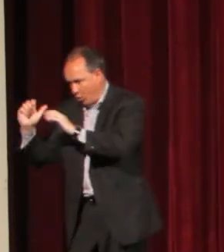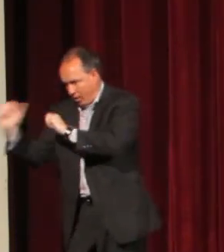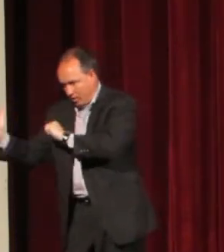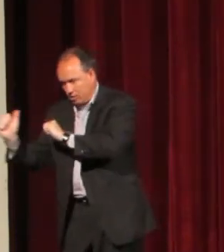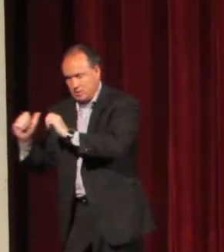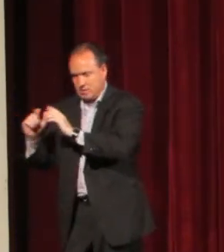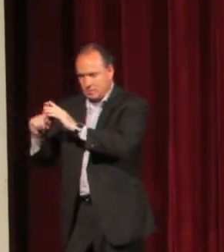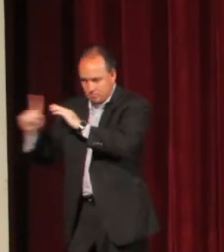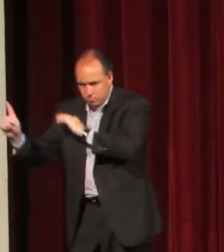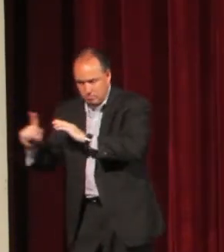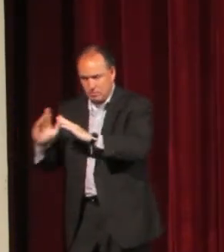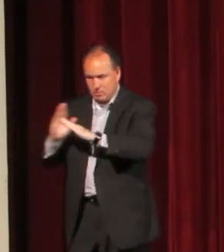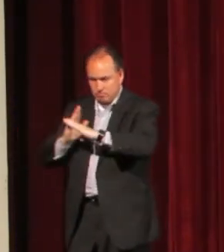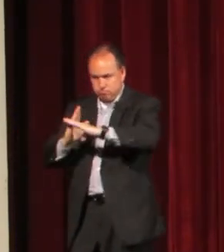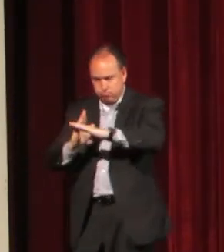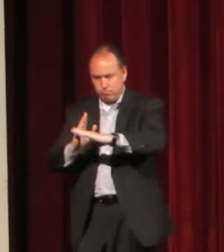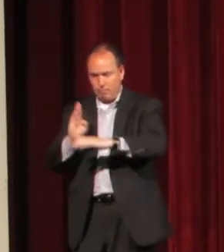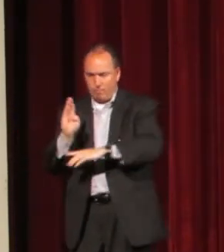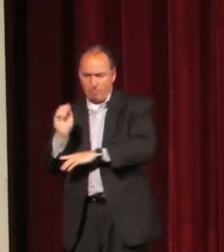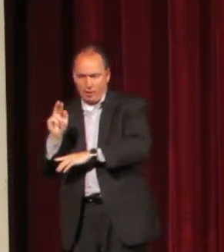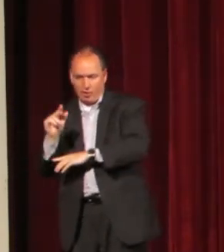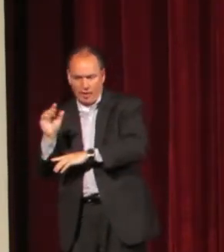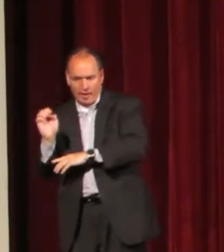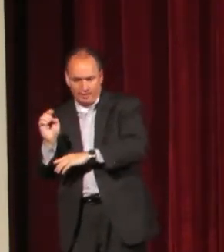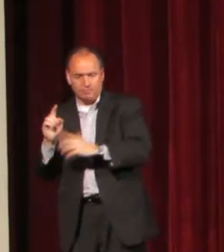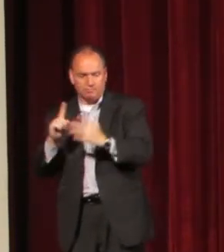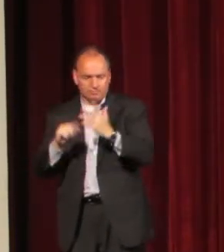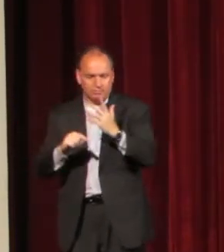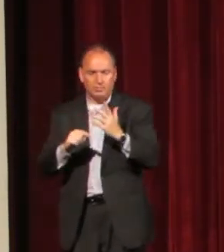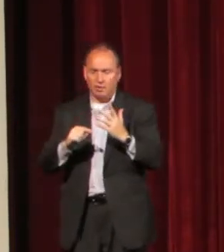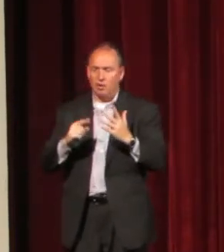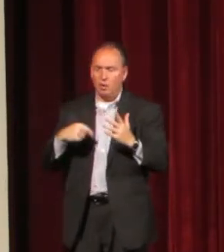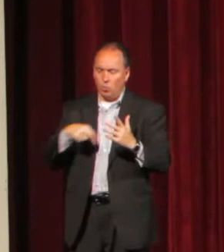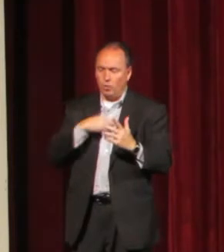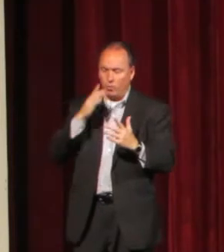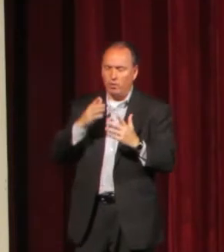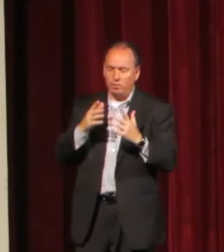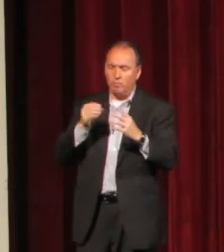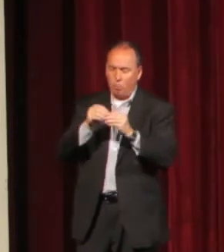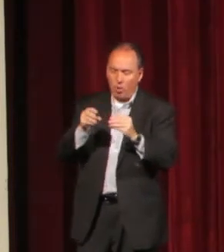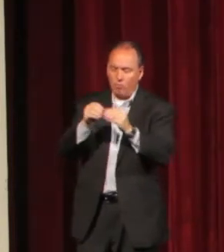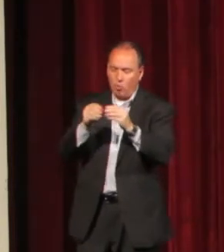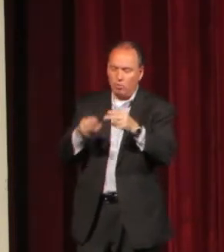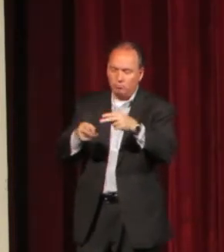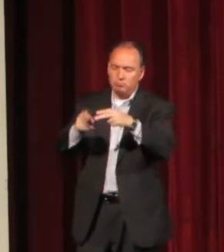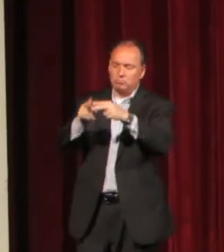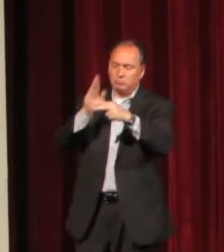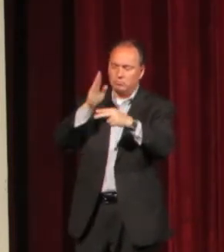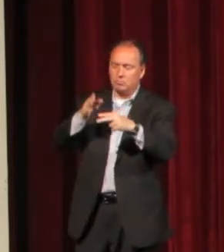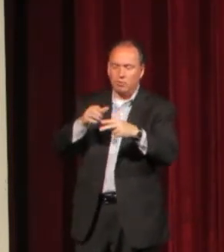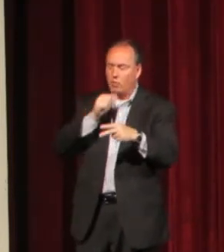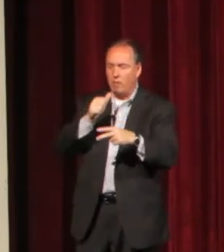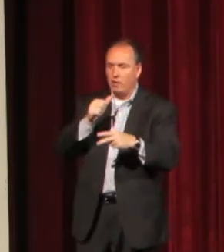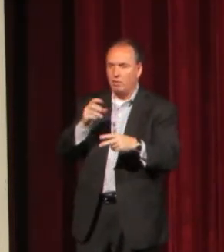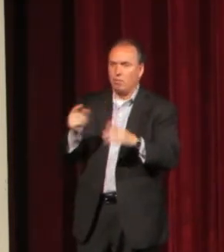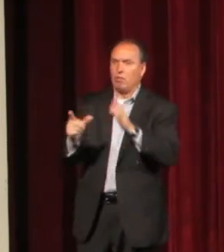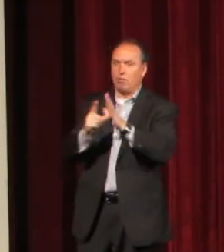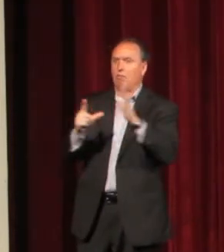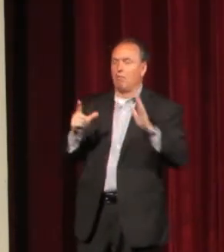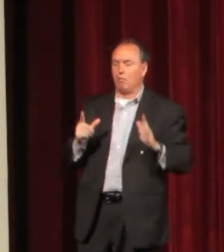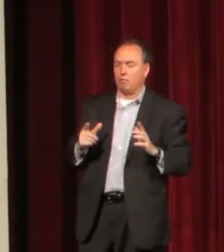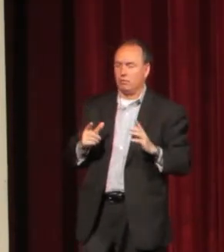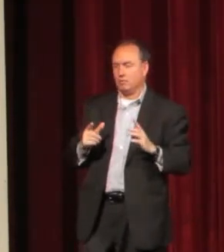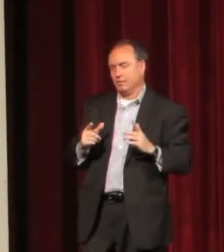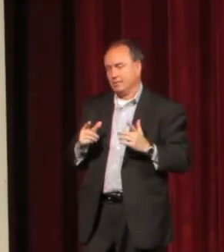evacuate, barricading if needed, stuff of that nature, but we'll have to work our way to that. It's not going to be straight